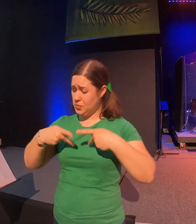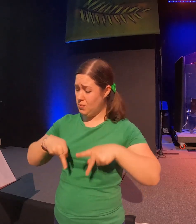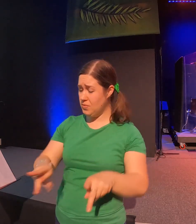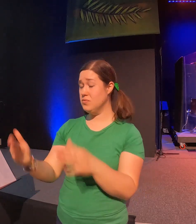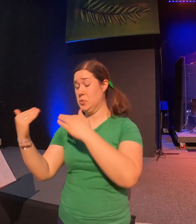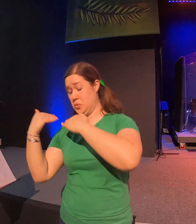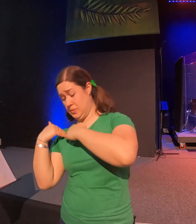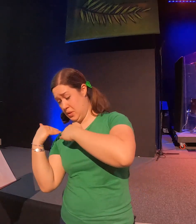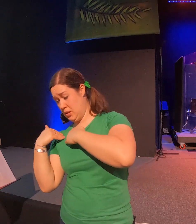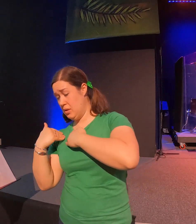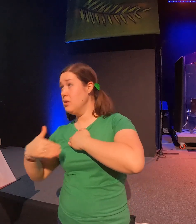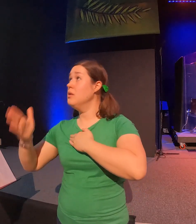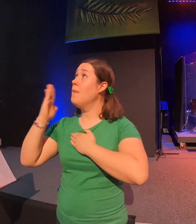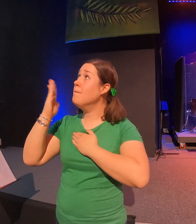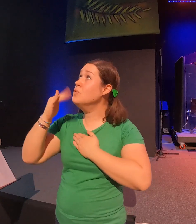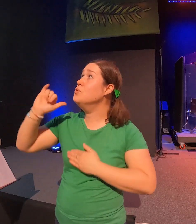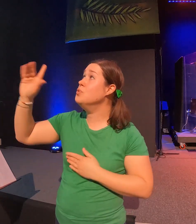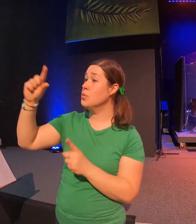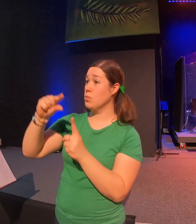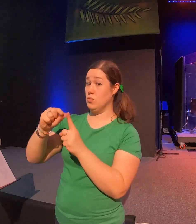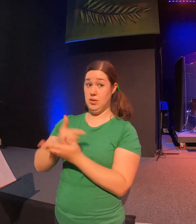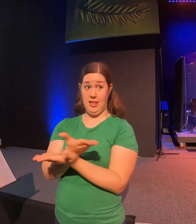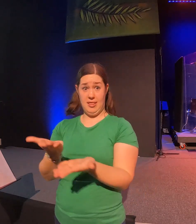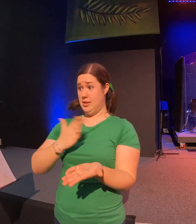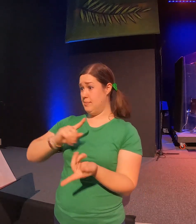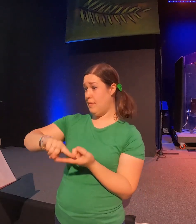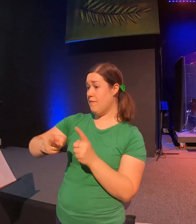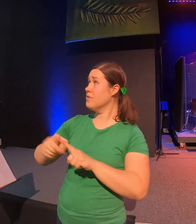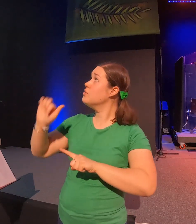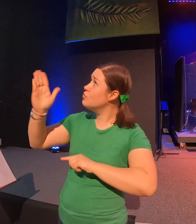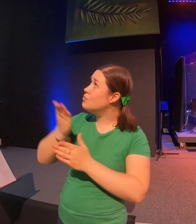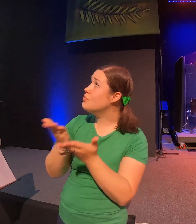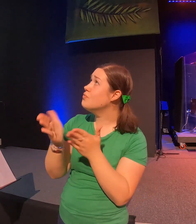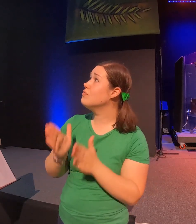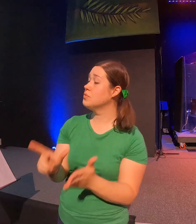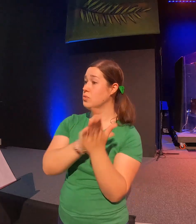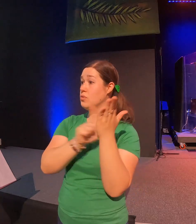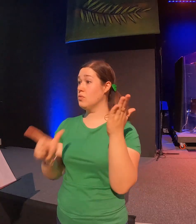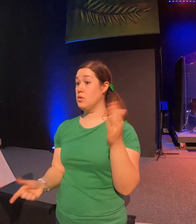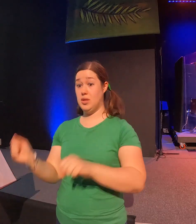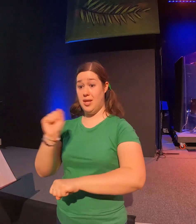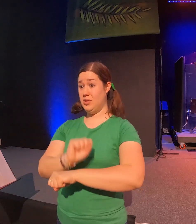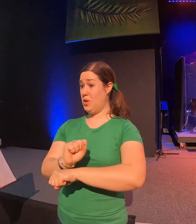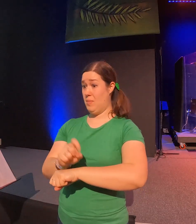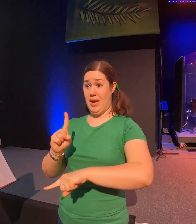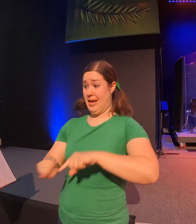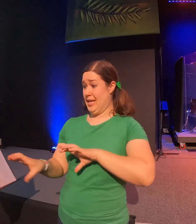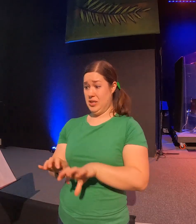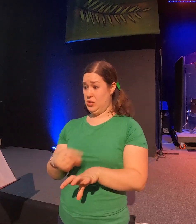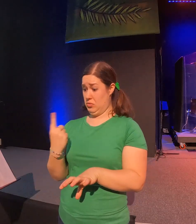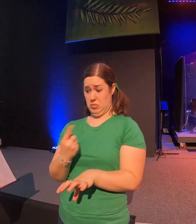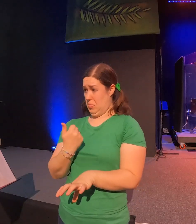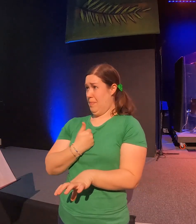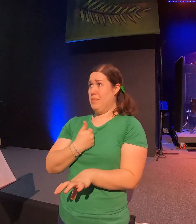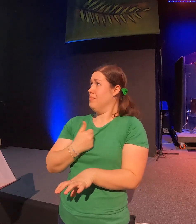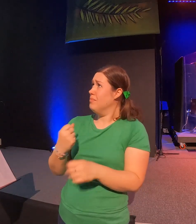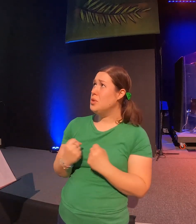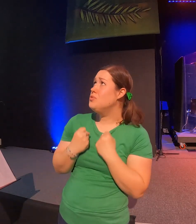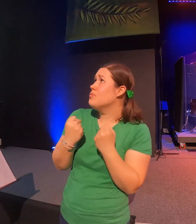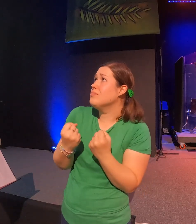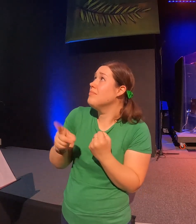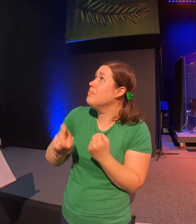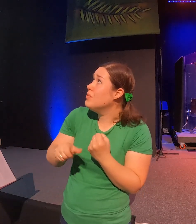and responsibility of preaching your word to these my friends and your servants, Lord. It's a task I can't do on my own strength, Lord. I need